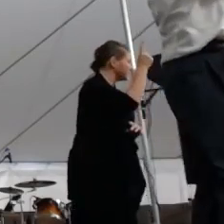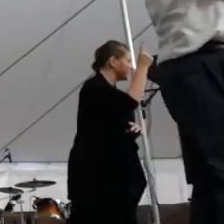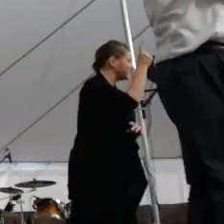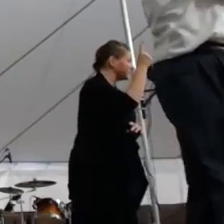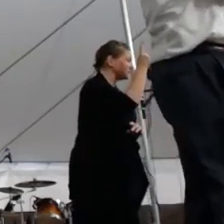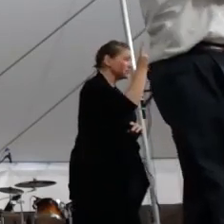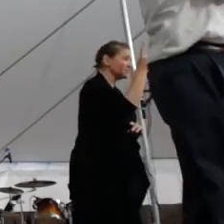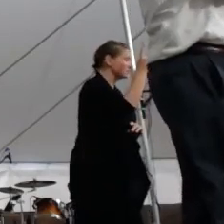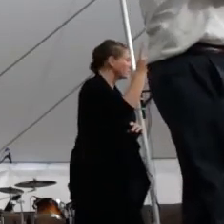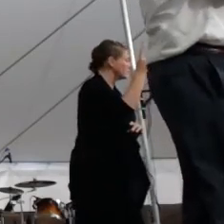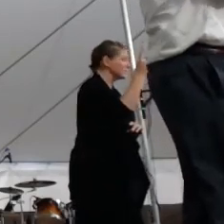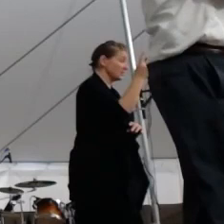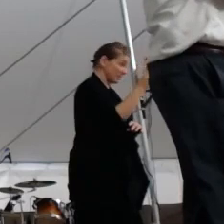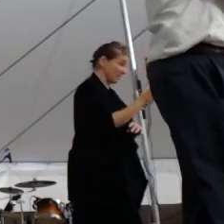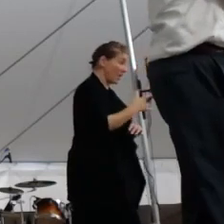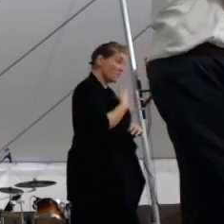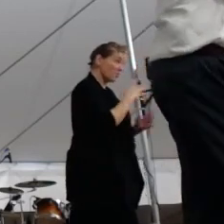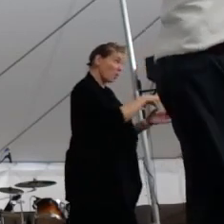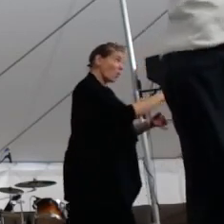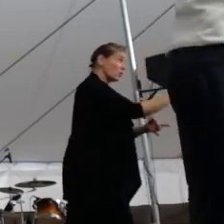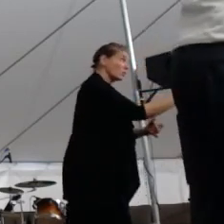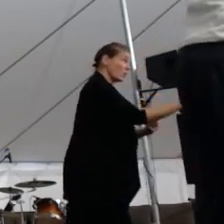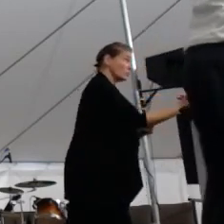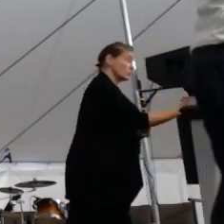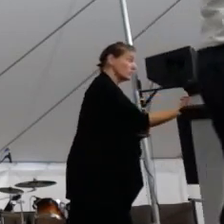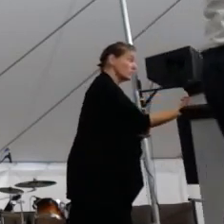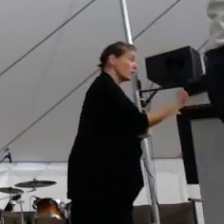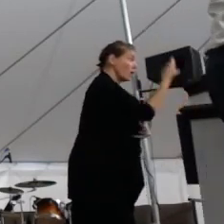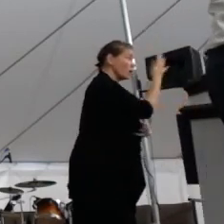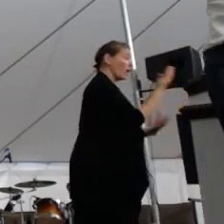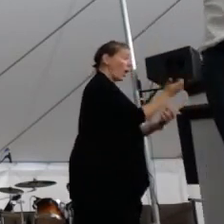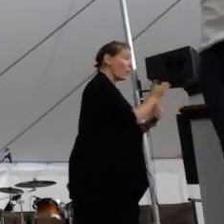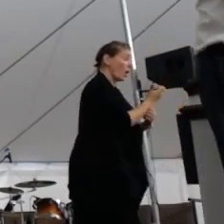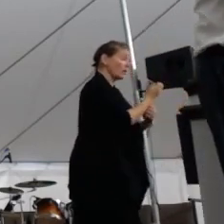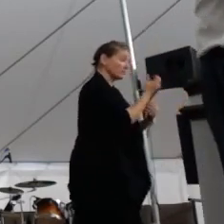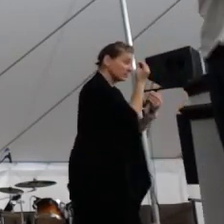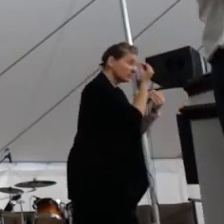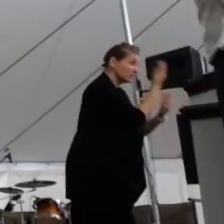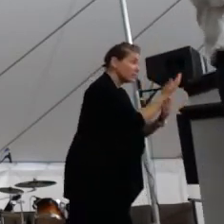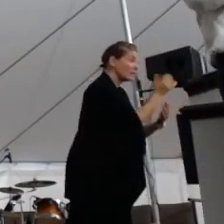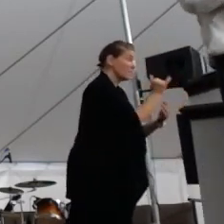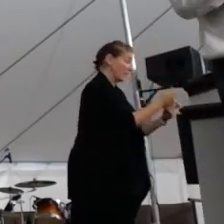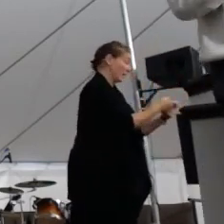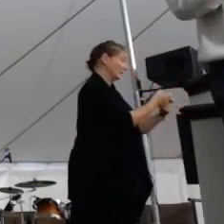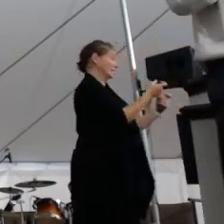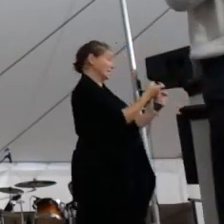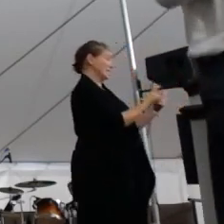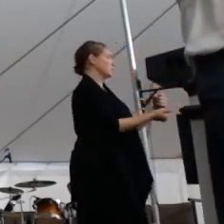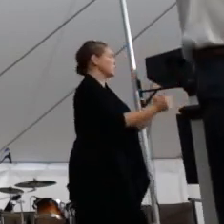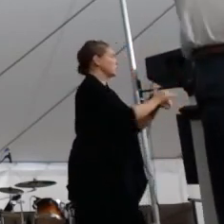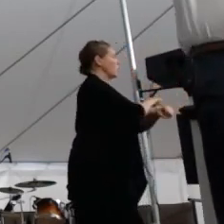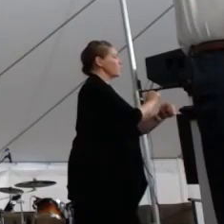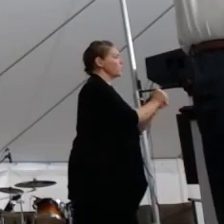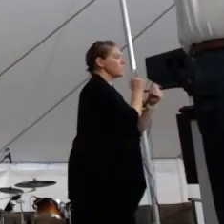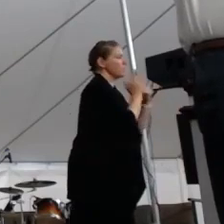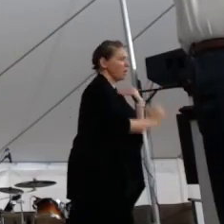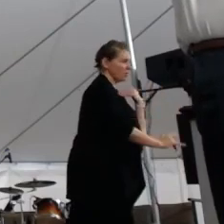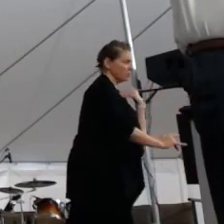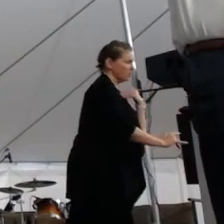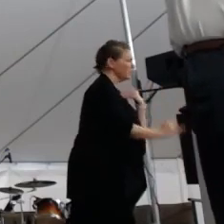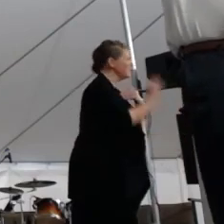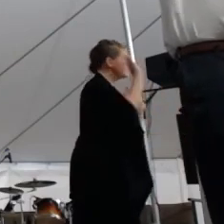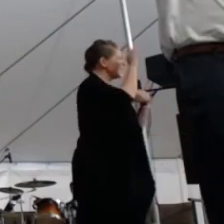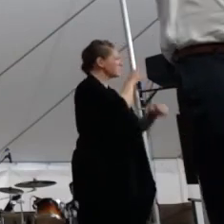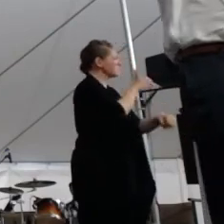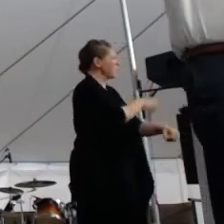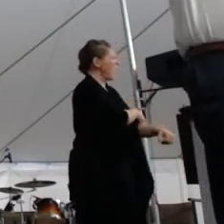Come on. Oh, I feel the Holy Ghost right now. God wants to cover it with the blood. God wants you to let go of it. His power is